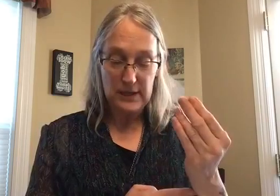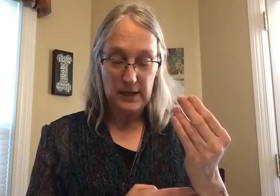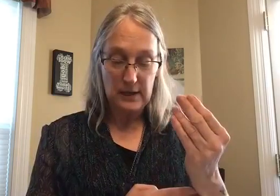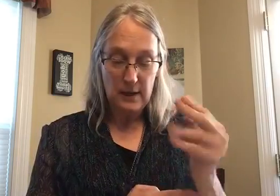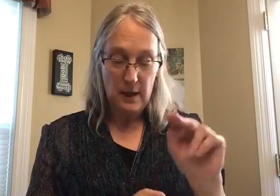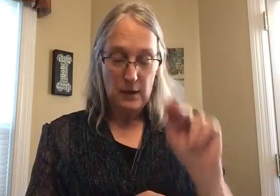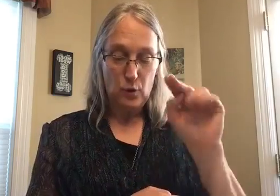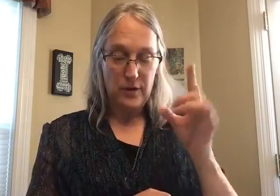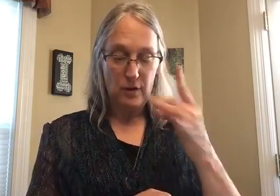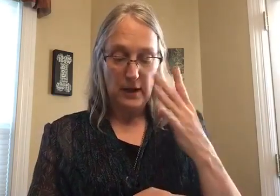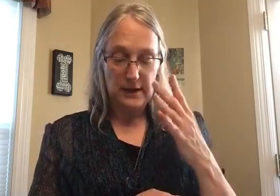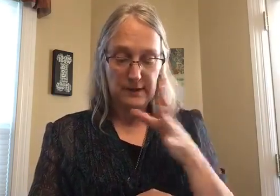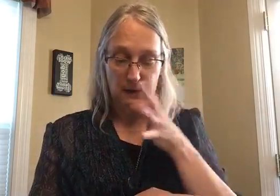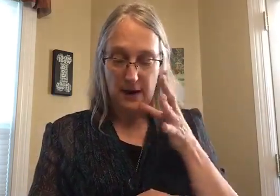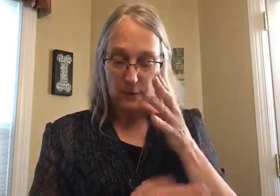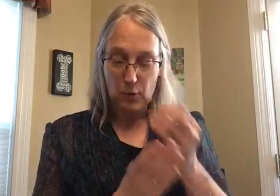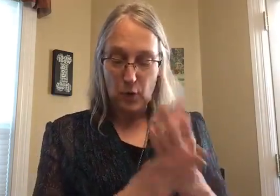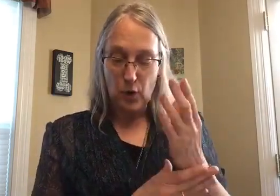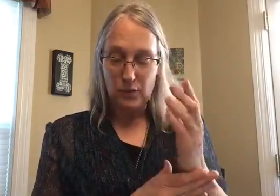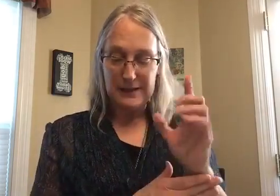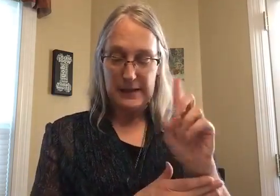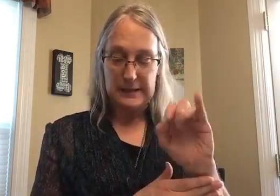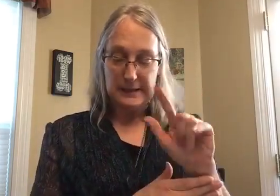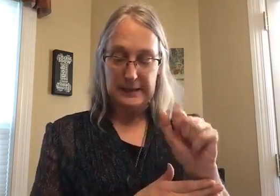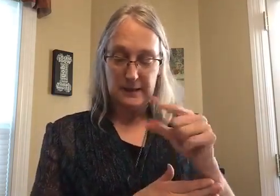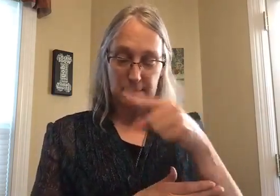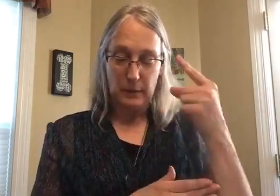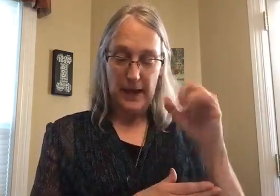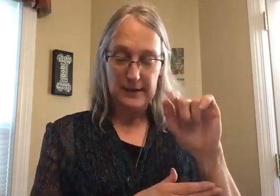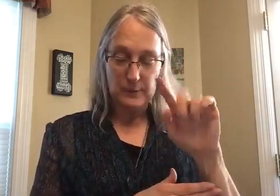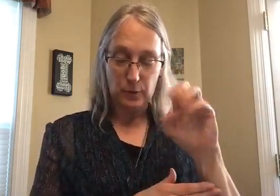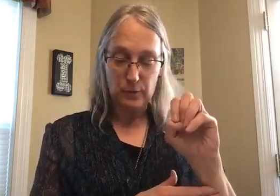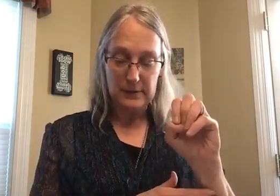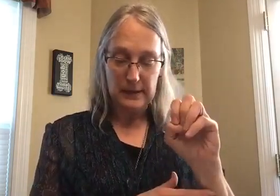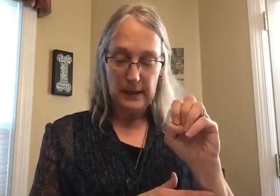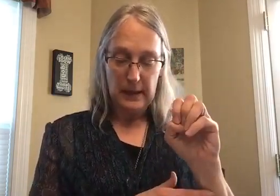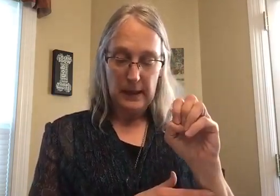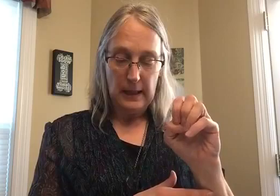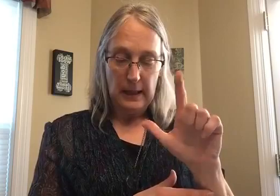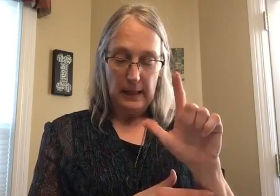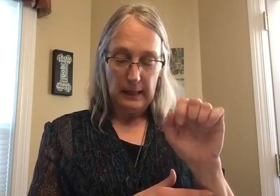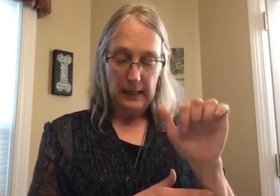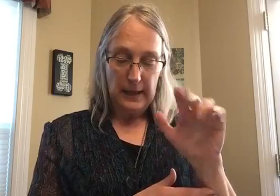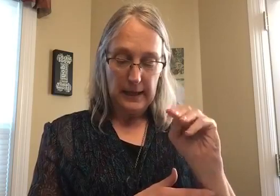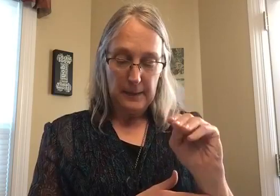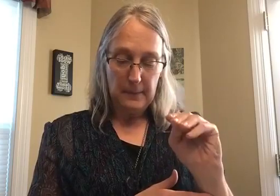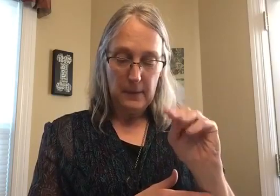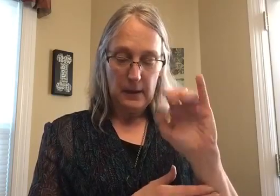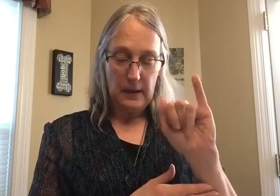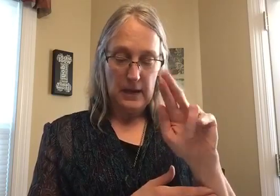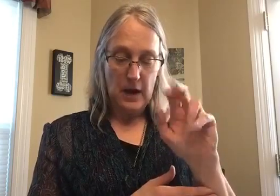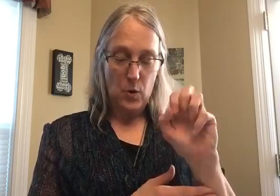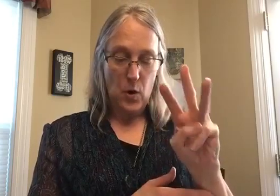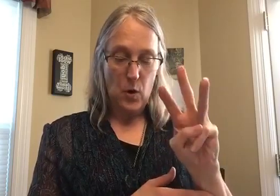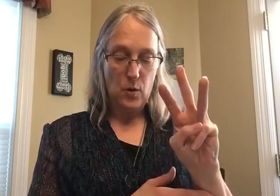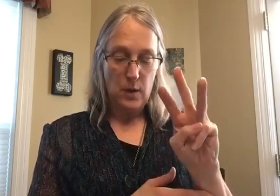2014. Northern Lights Farm grows and distills black spruce, leddium, yarrow, and